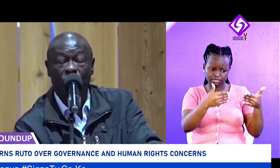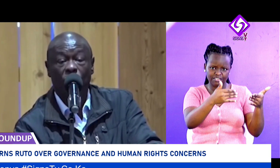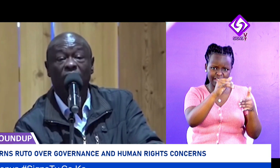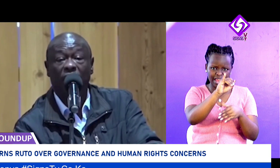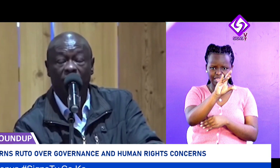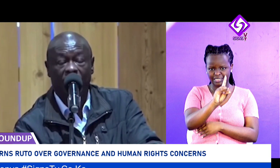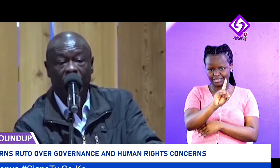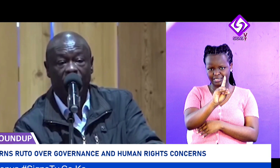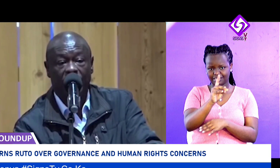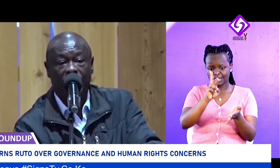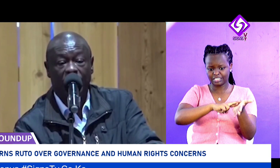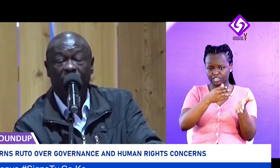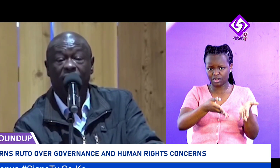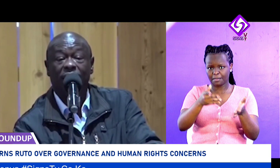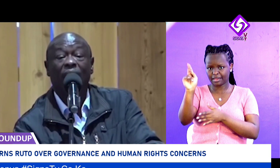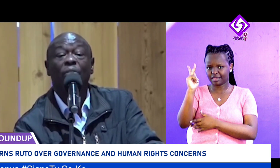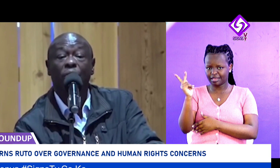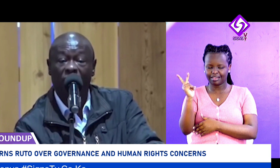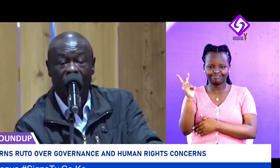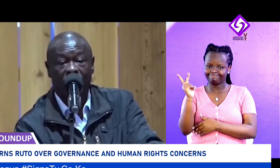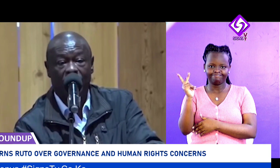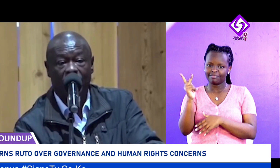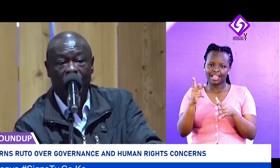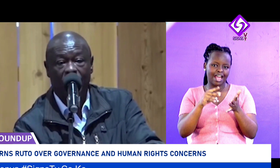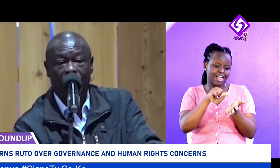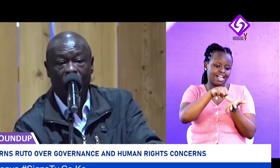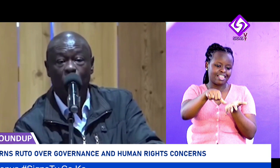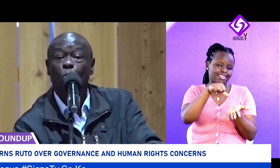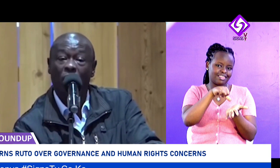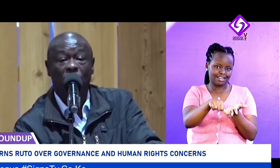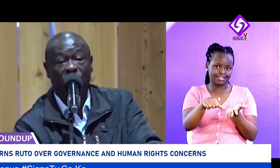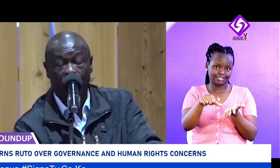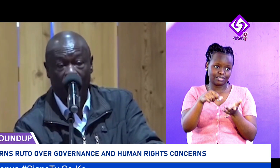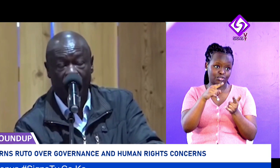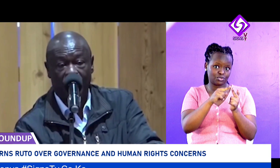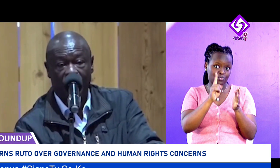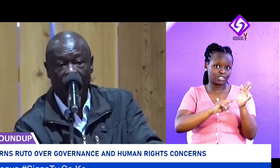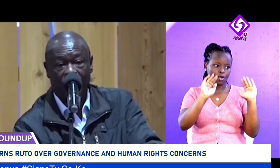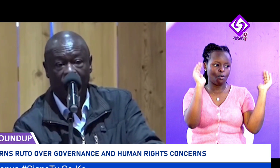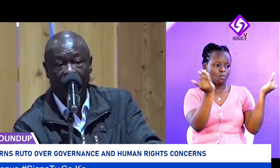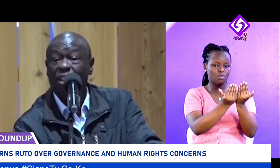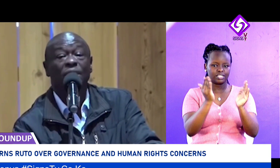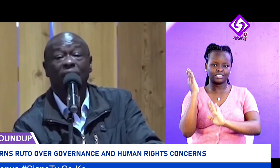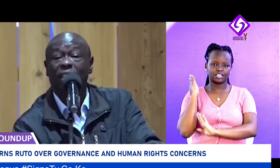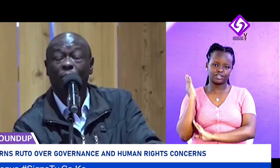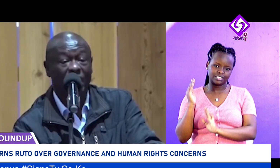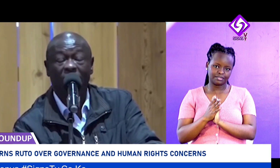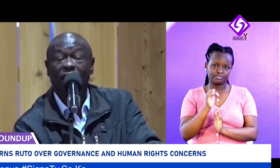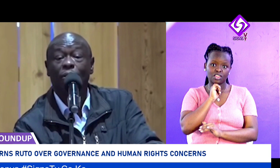registration in Kenya is a threat to world security. And not just the Americans are